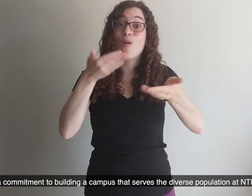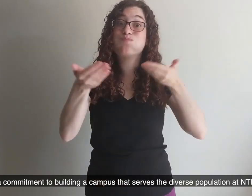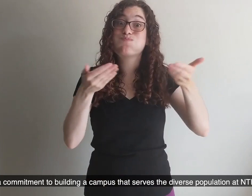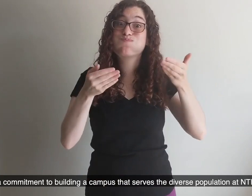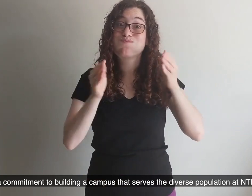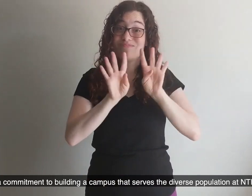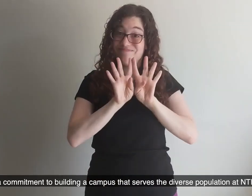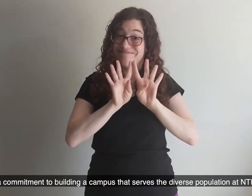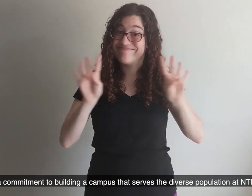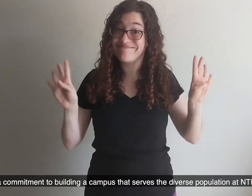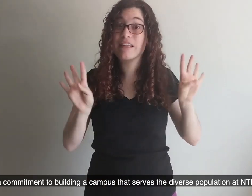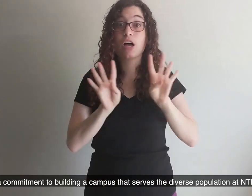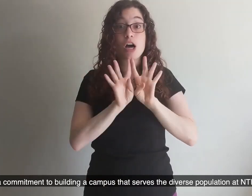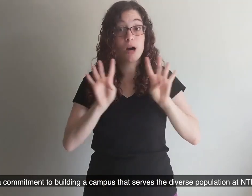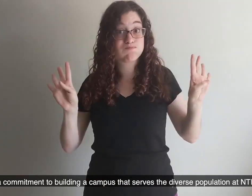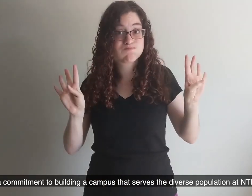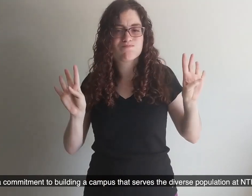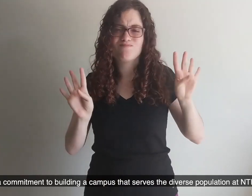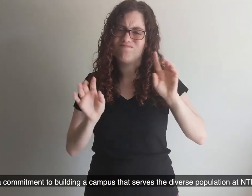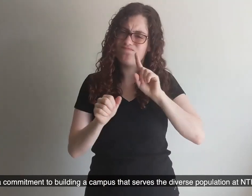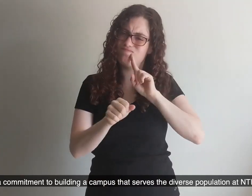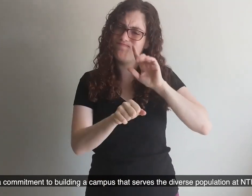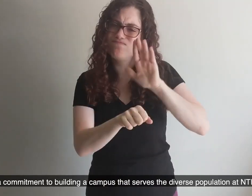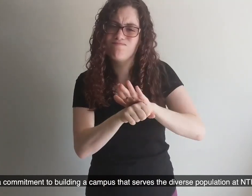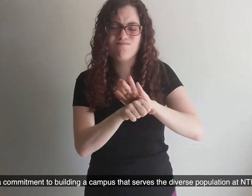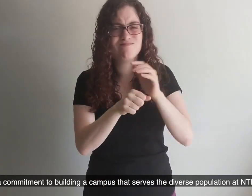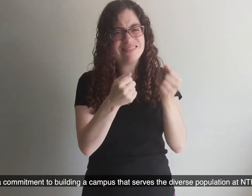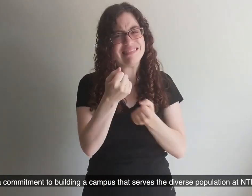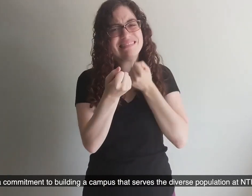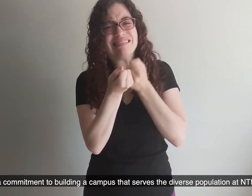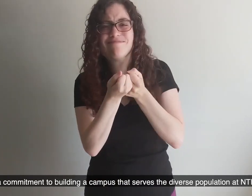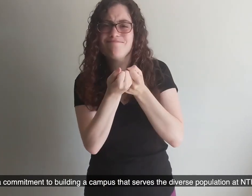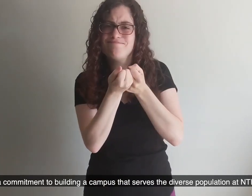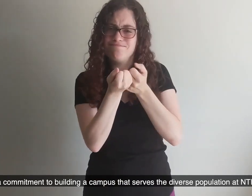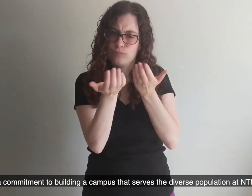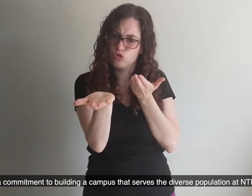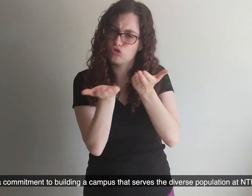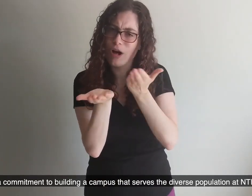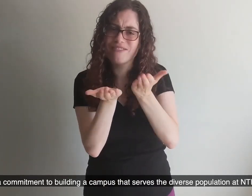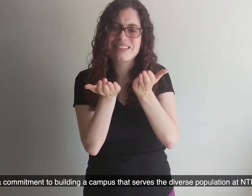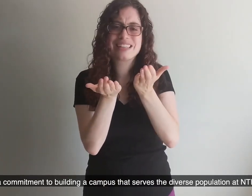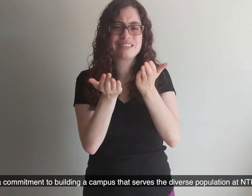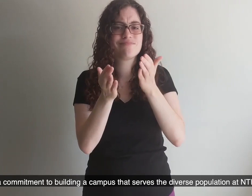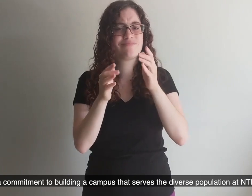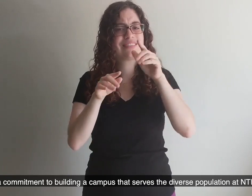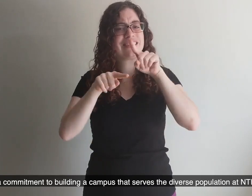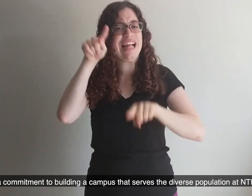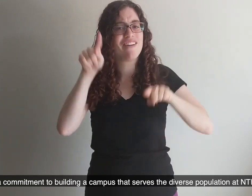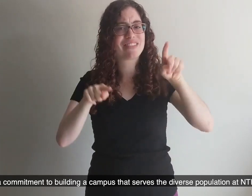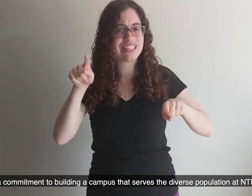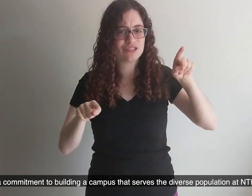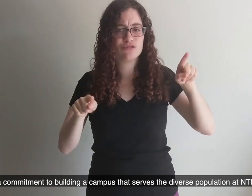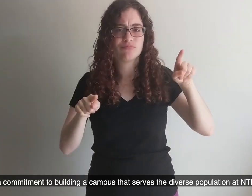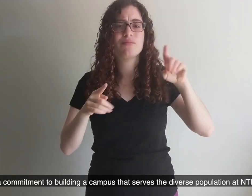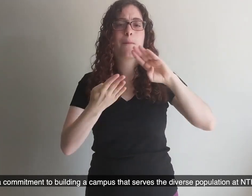and a commitment to building a campus that serves the diverse population at